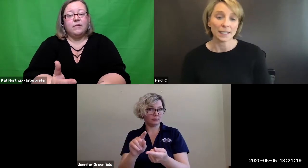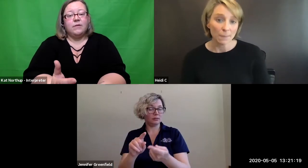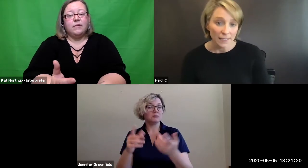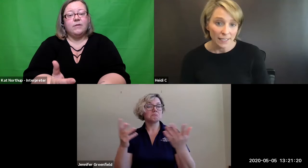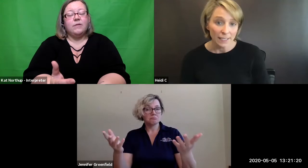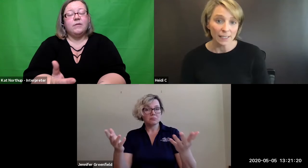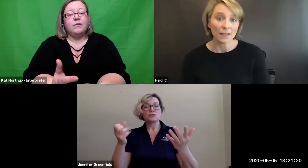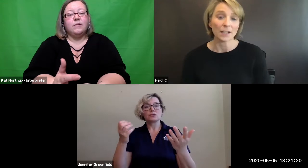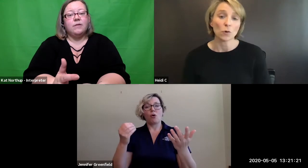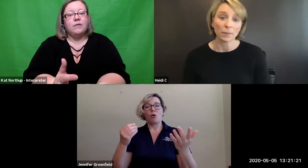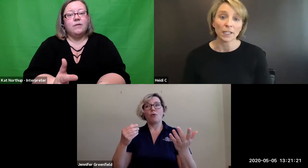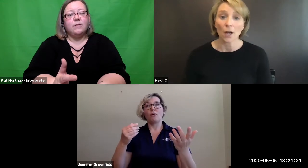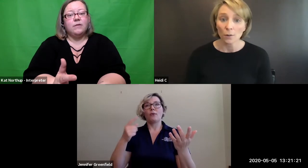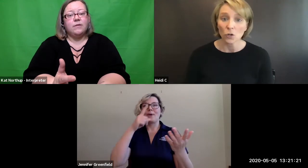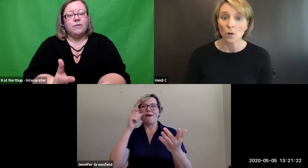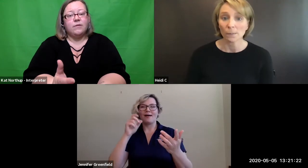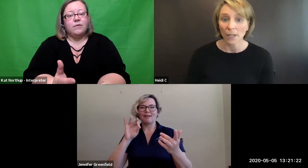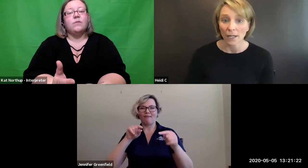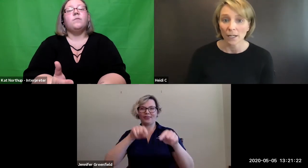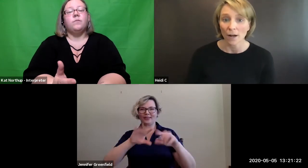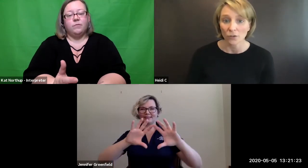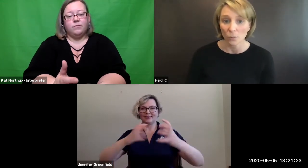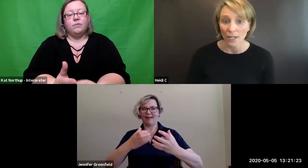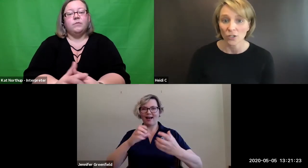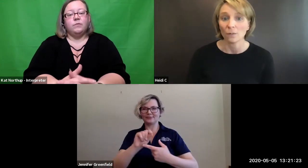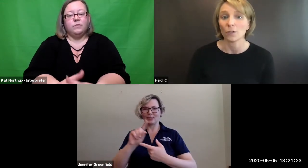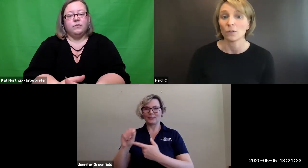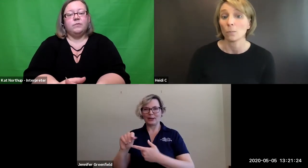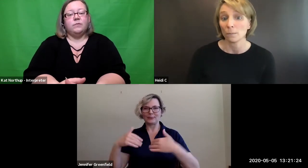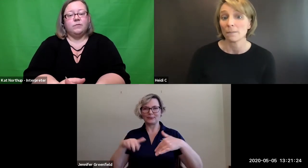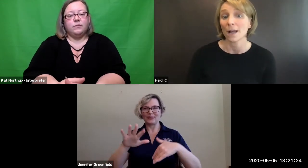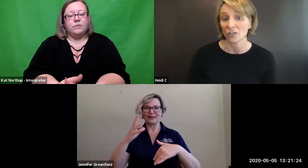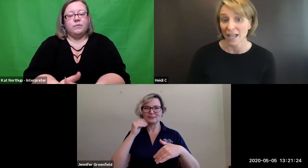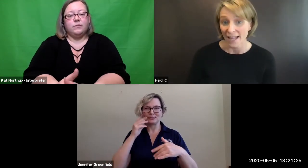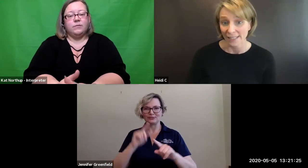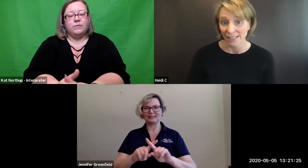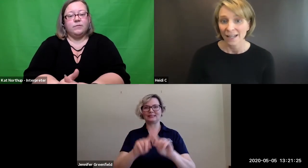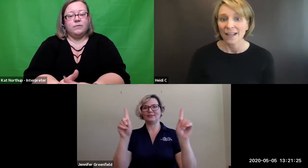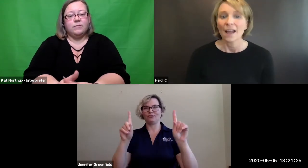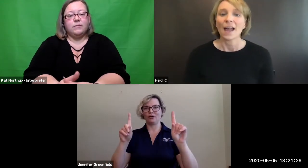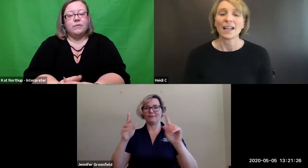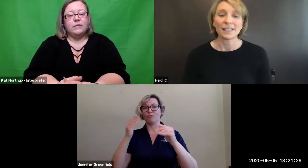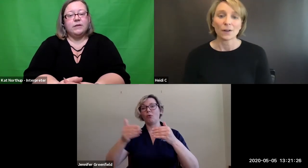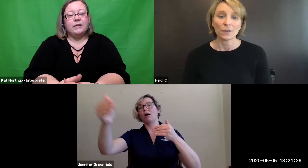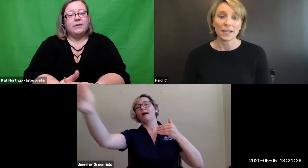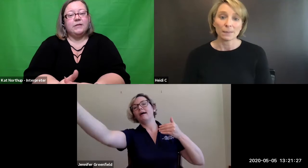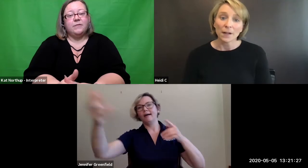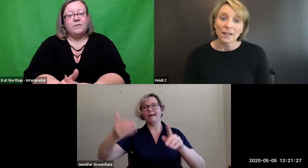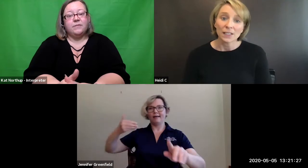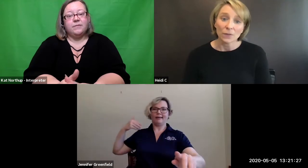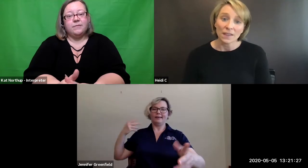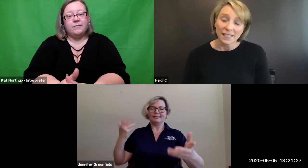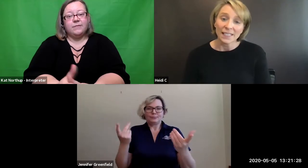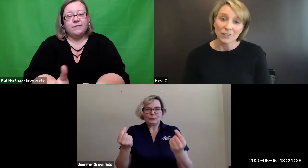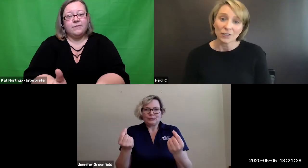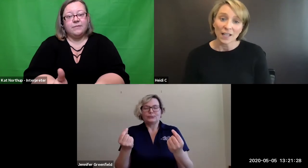the expenses that normally go towards planning a graduation, which would be much less. And so the experience